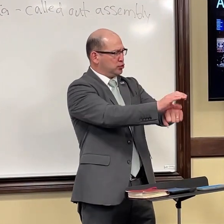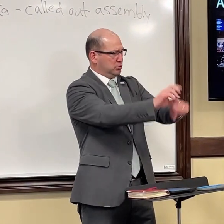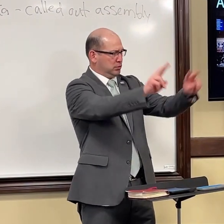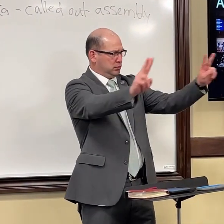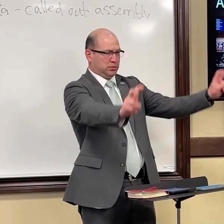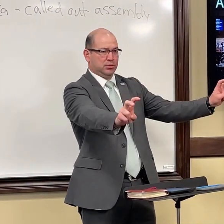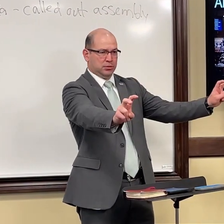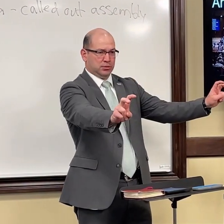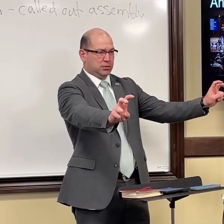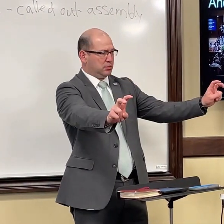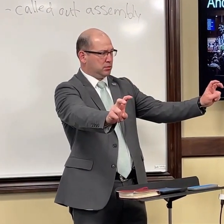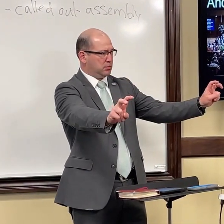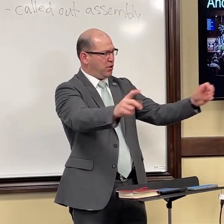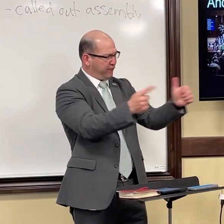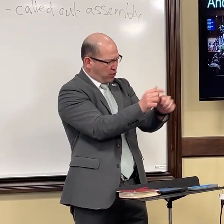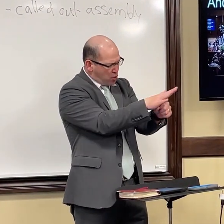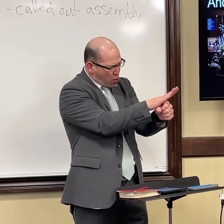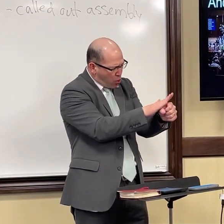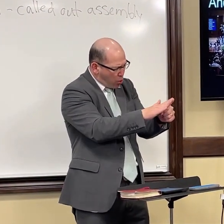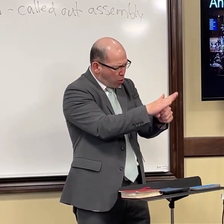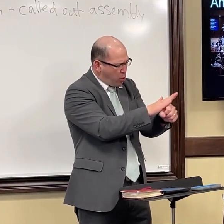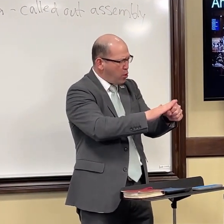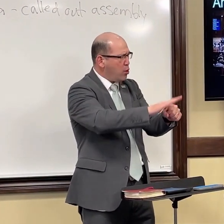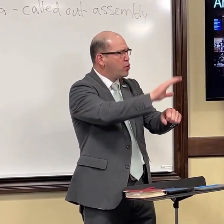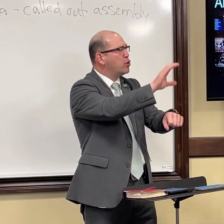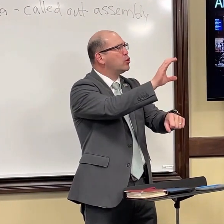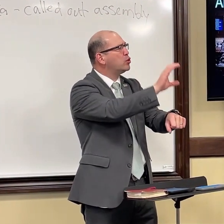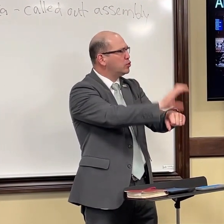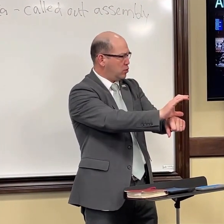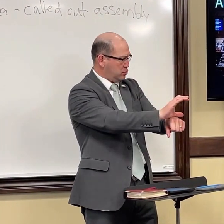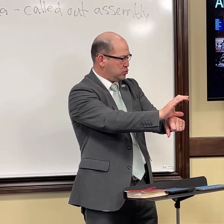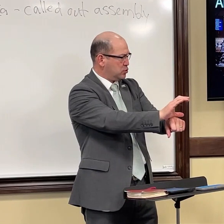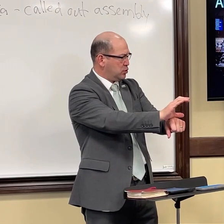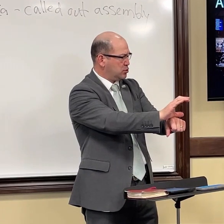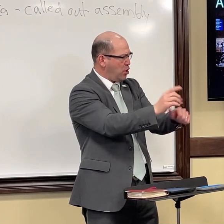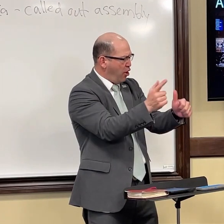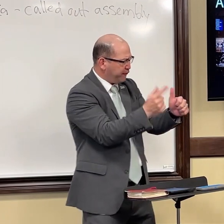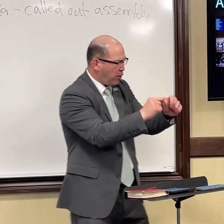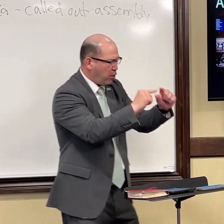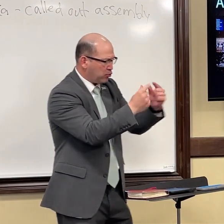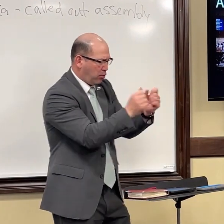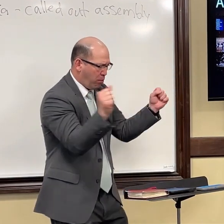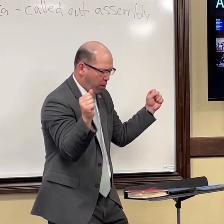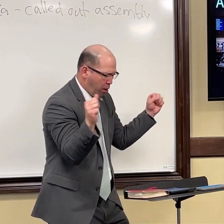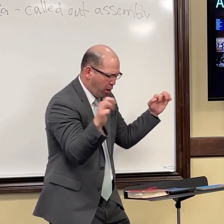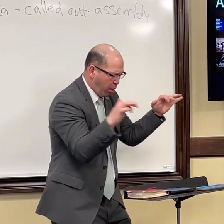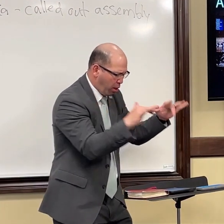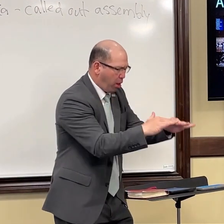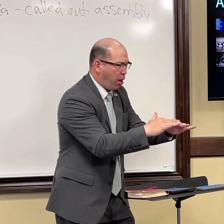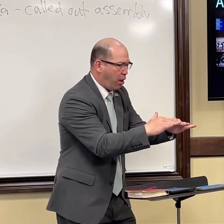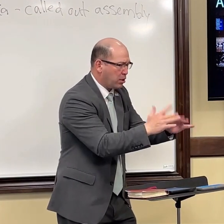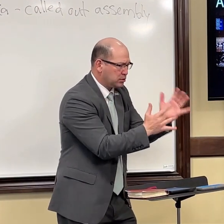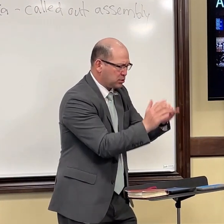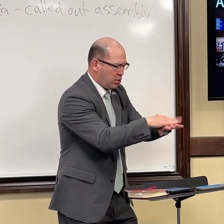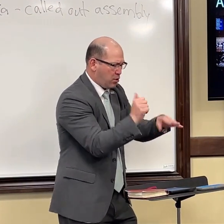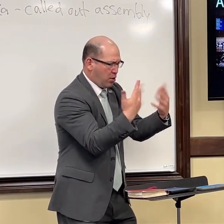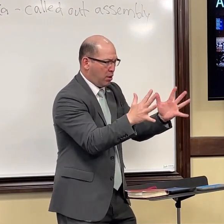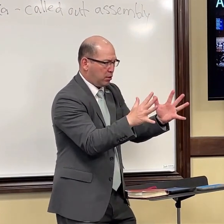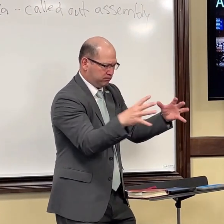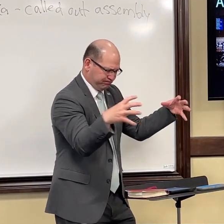This is the first church, the first local church, the first group that had gathered together that